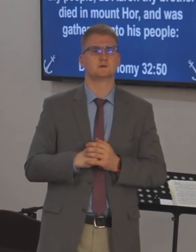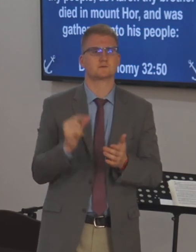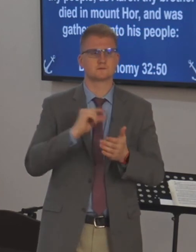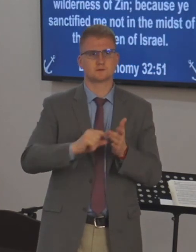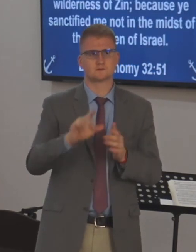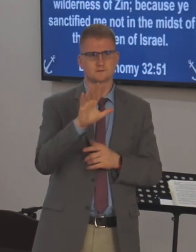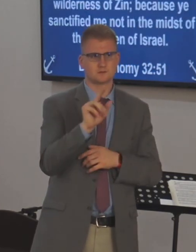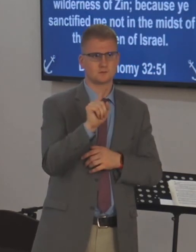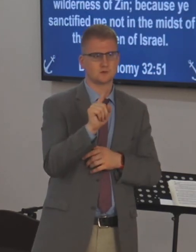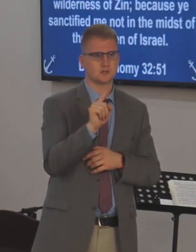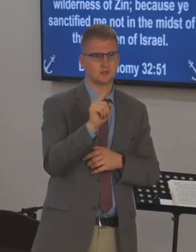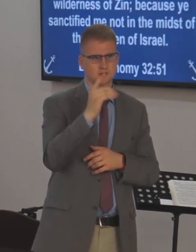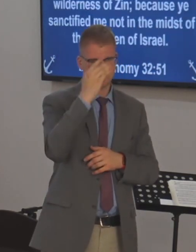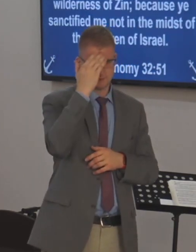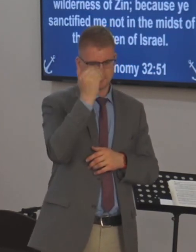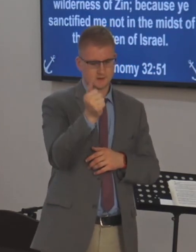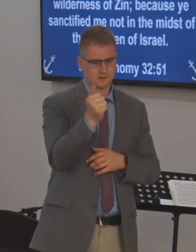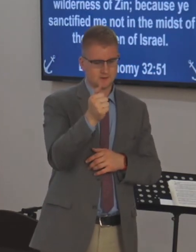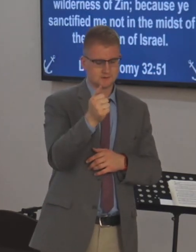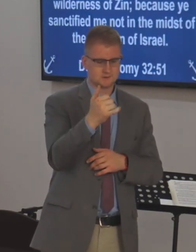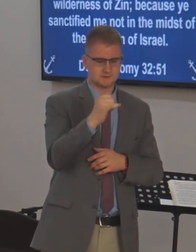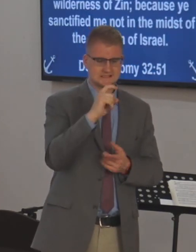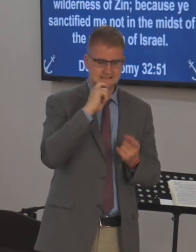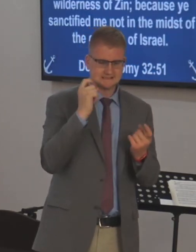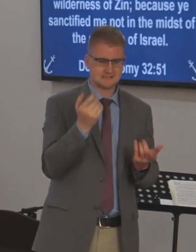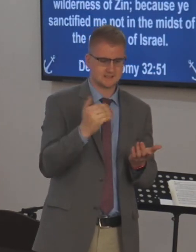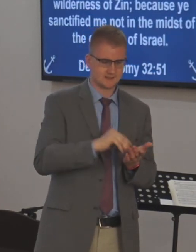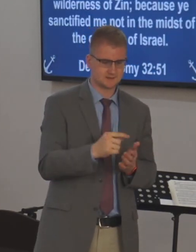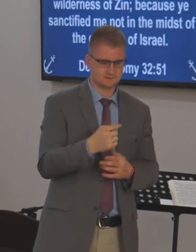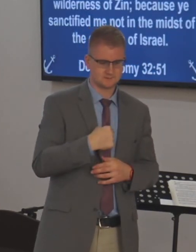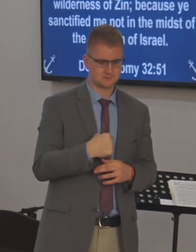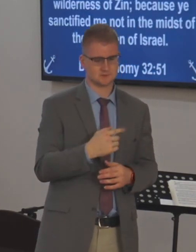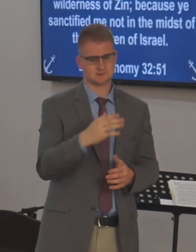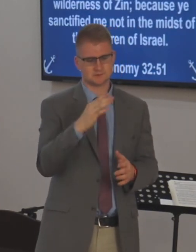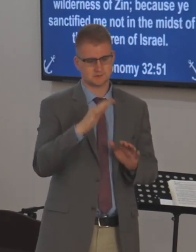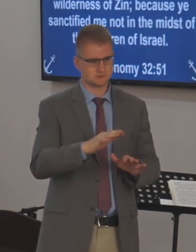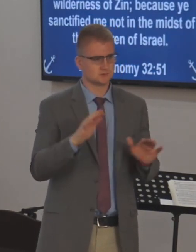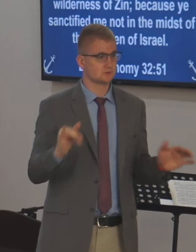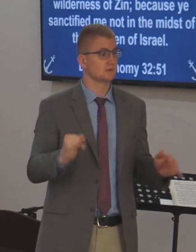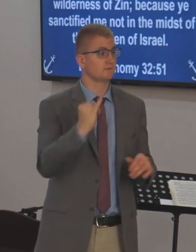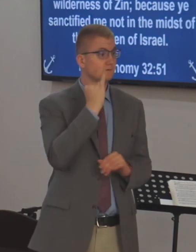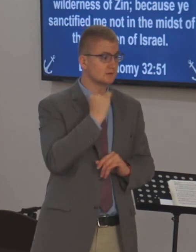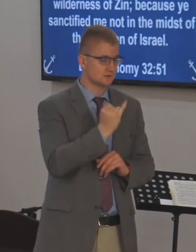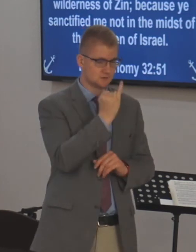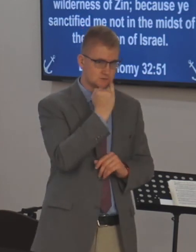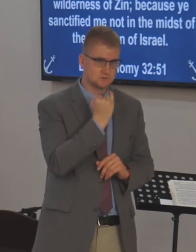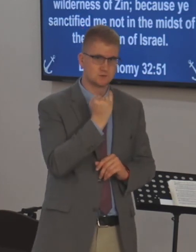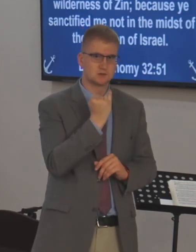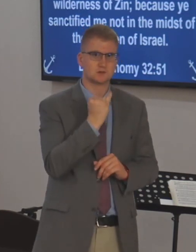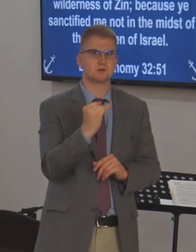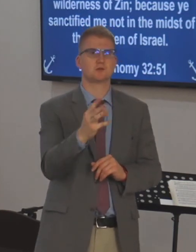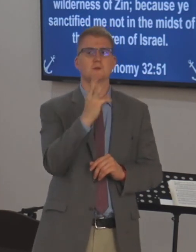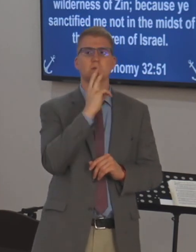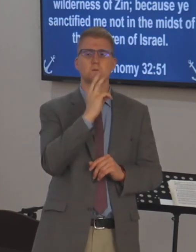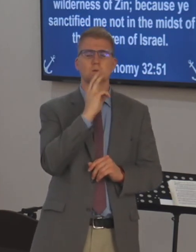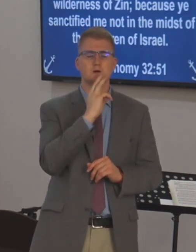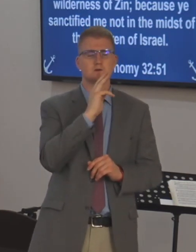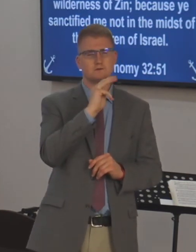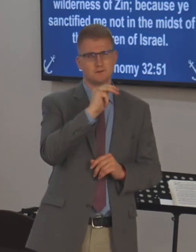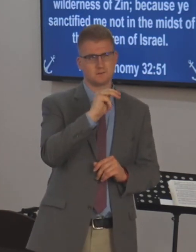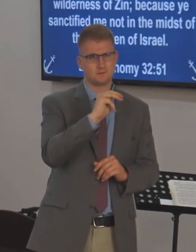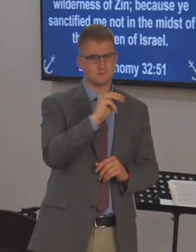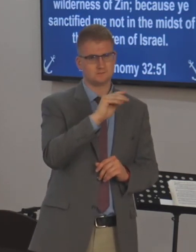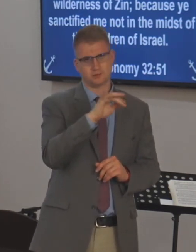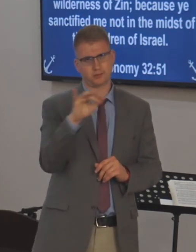51, because you trespass against me, against the children of Israel, he's talking to Moses, at the waters of Meribah Kadesh, in the wilderness